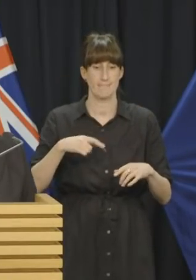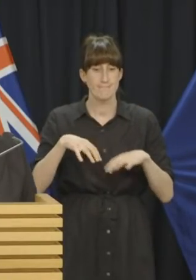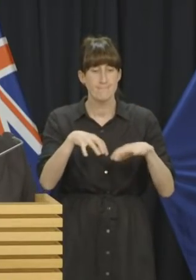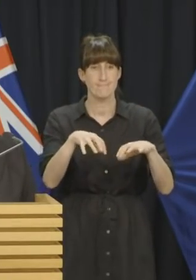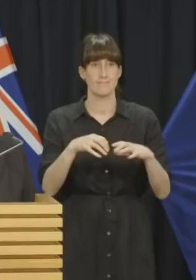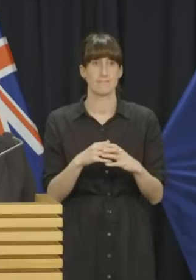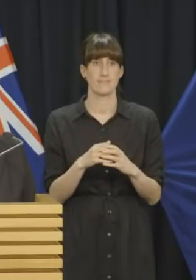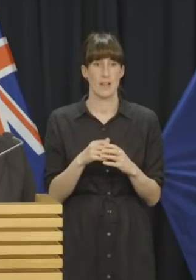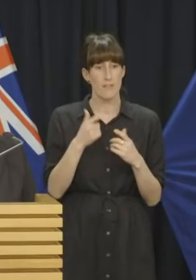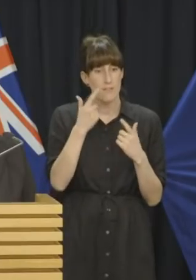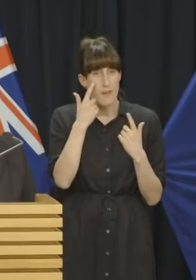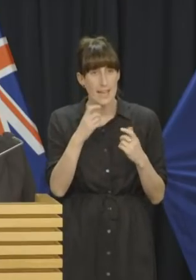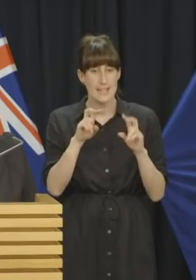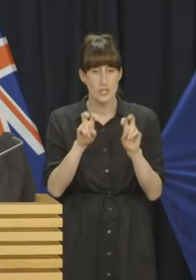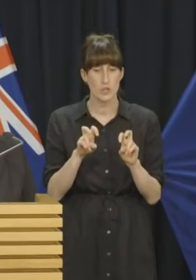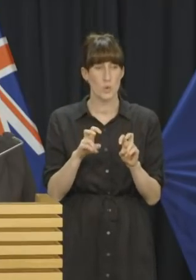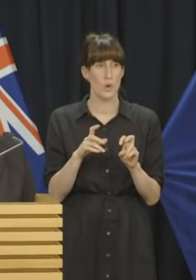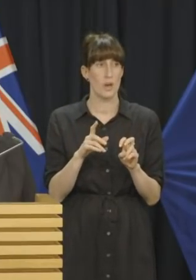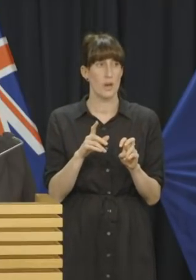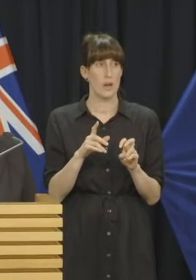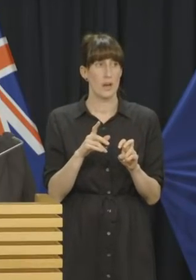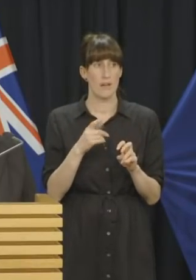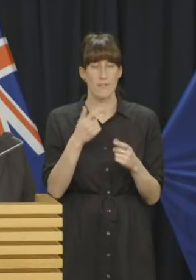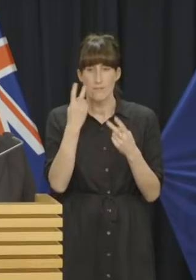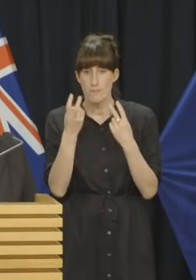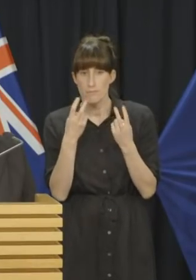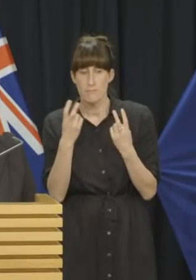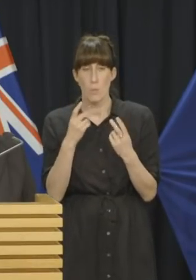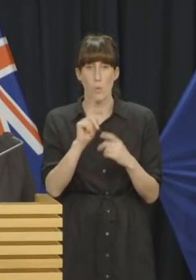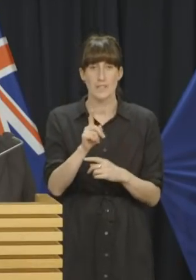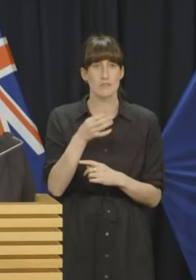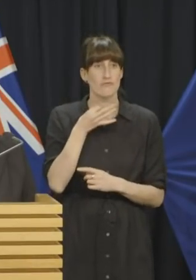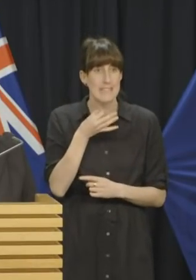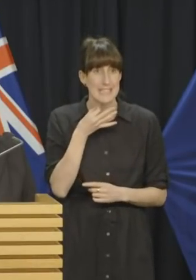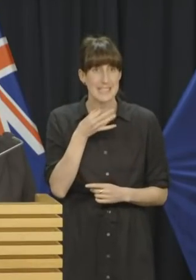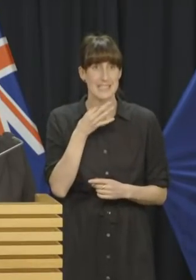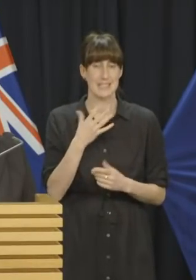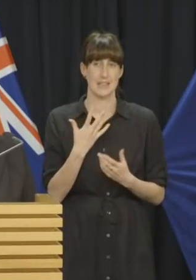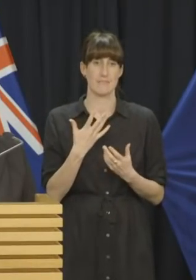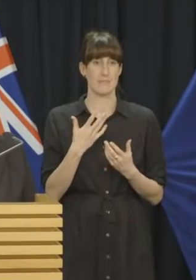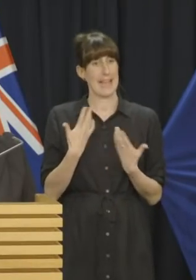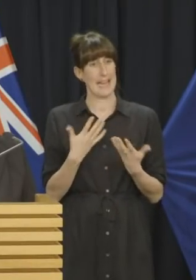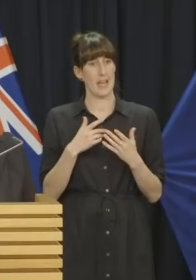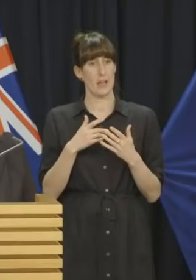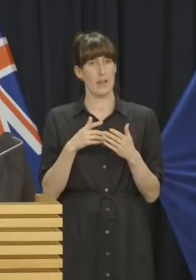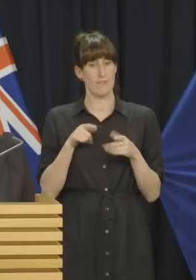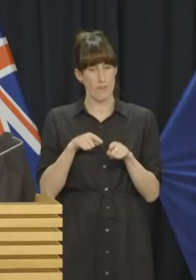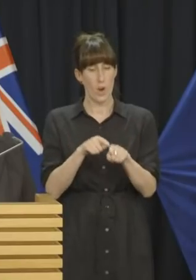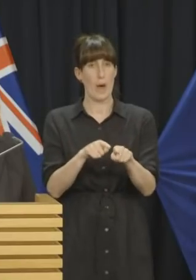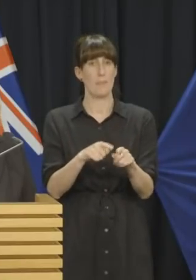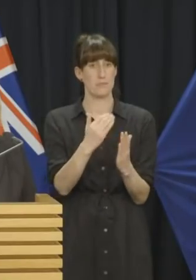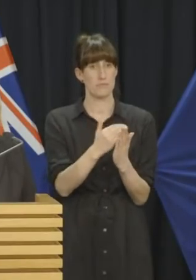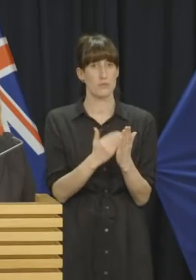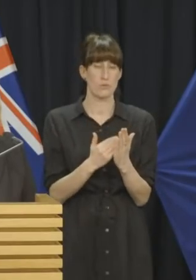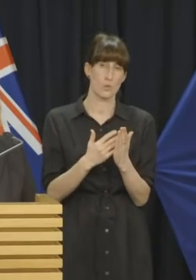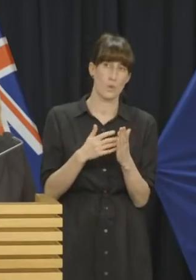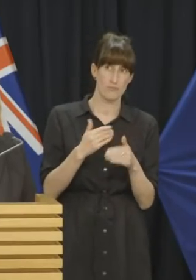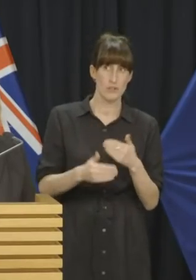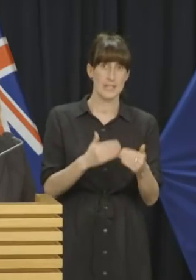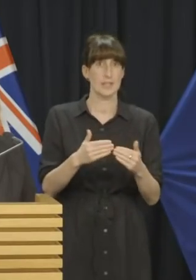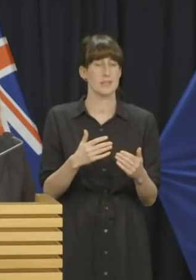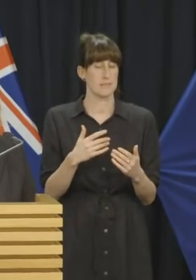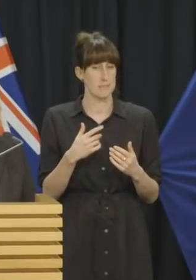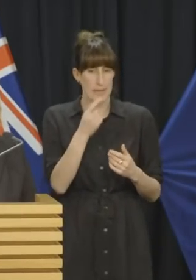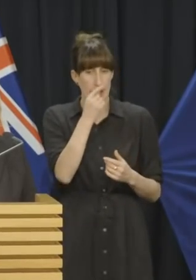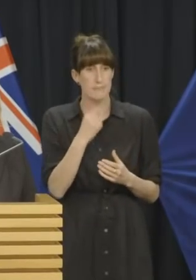what we need to do in terms of public health risk, the contact tracing to implement, and any follow-up measures. Commodore, just